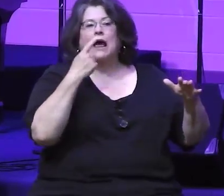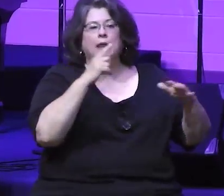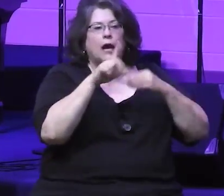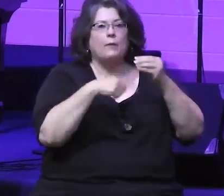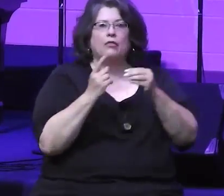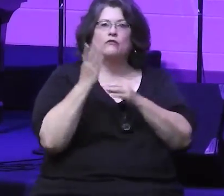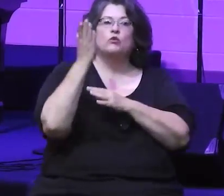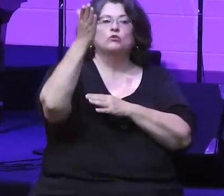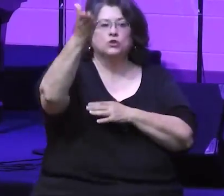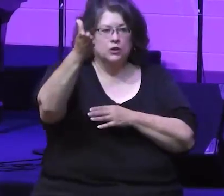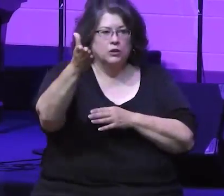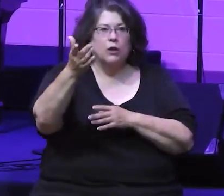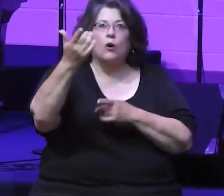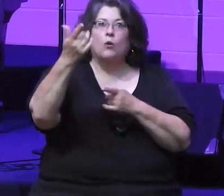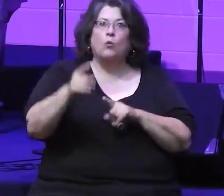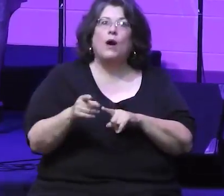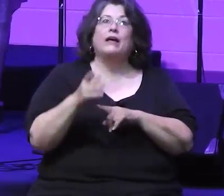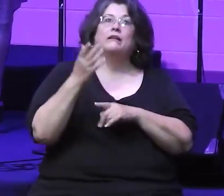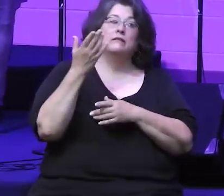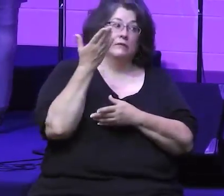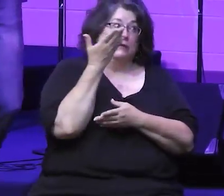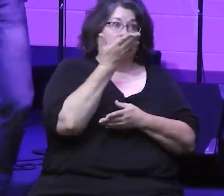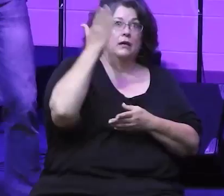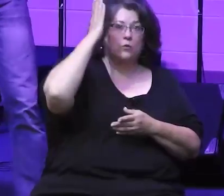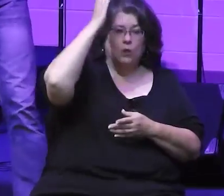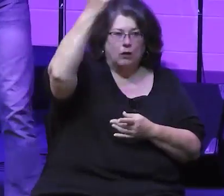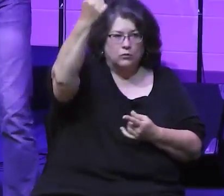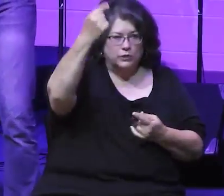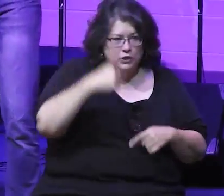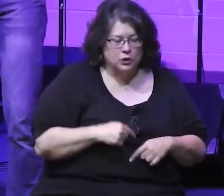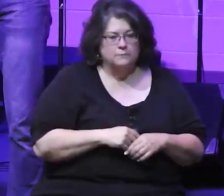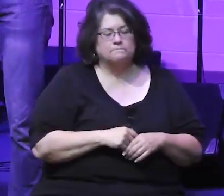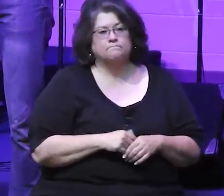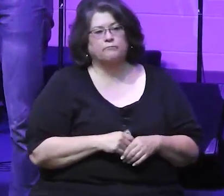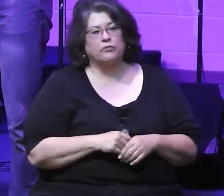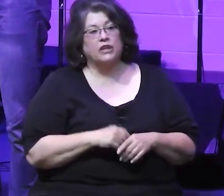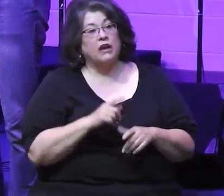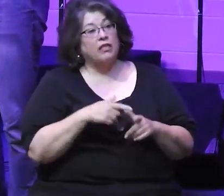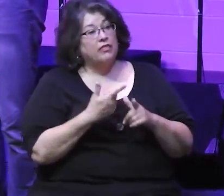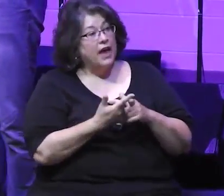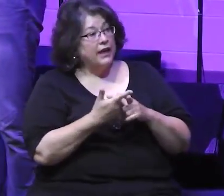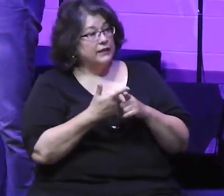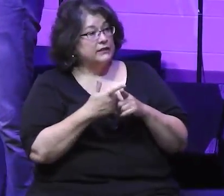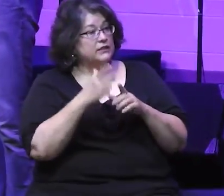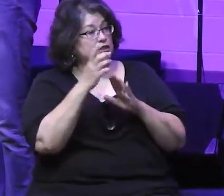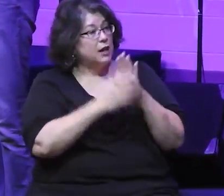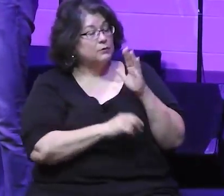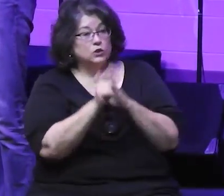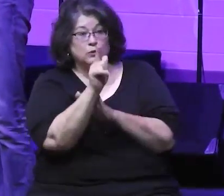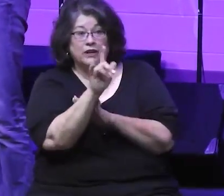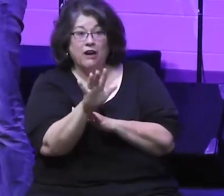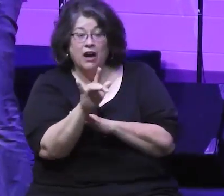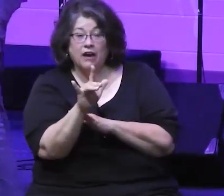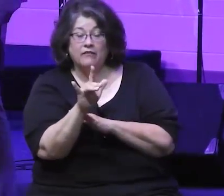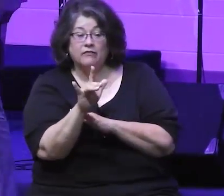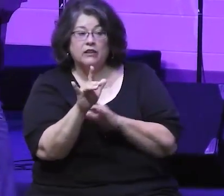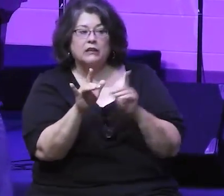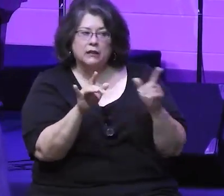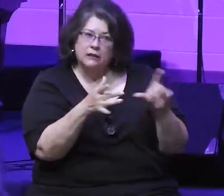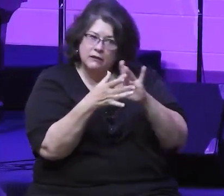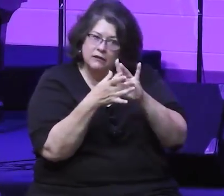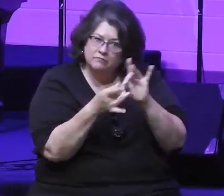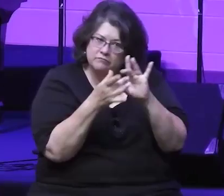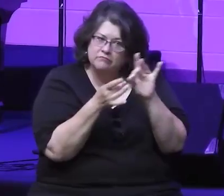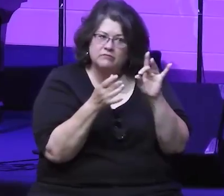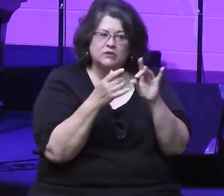will return. Then he moves in to Matthew 25 and he tells a parable or a story about